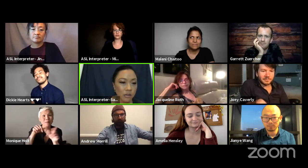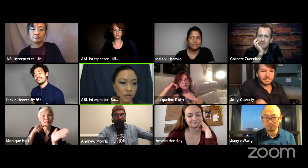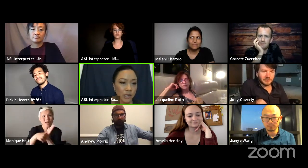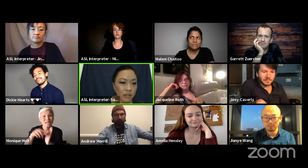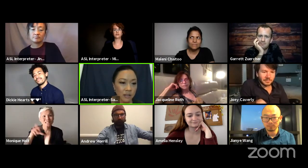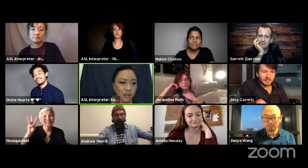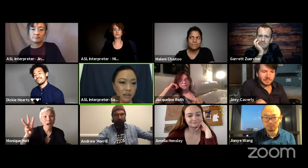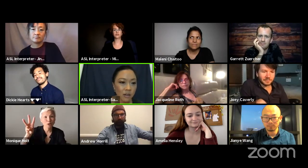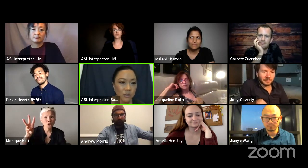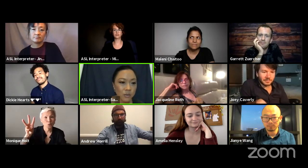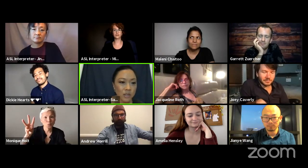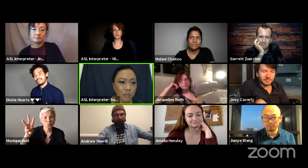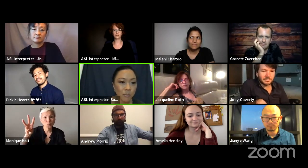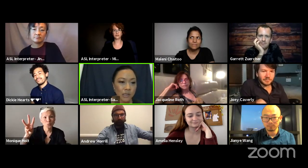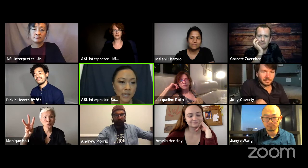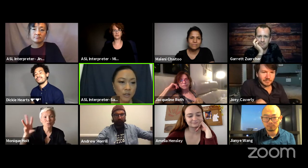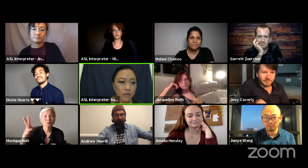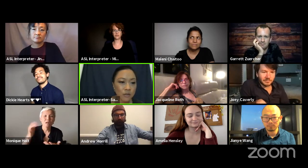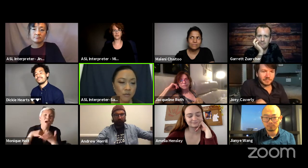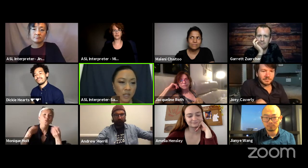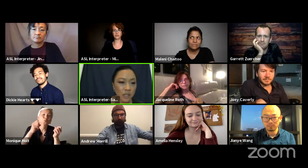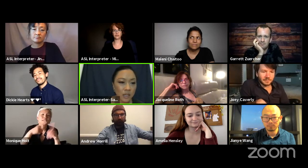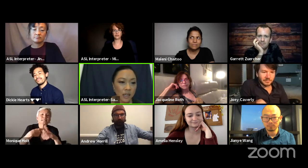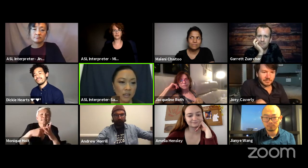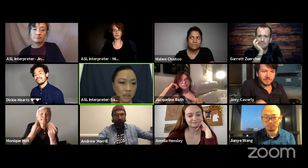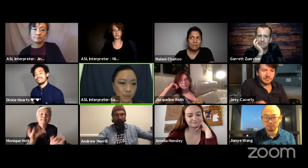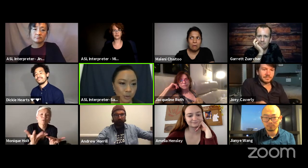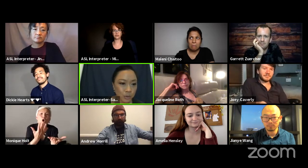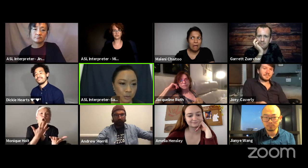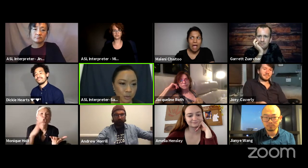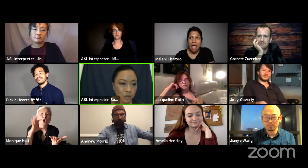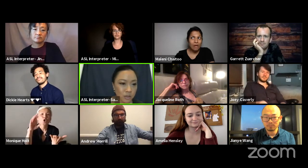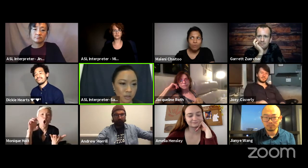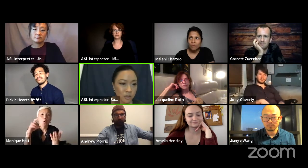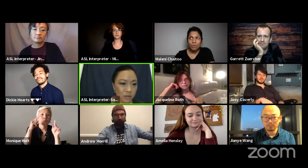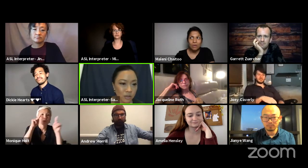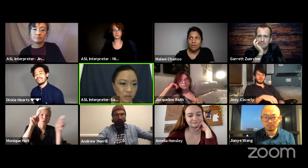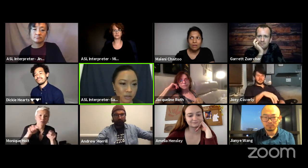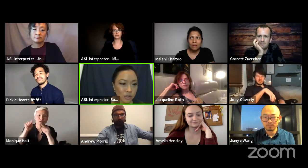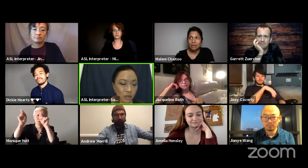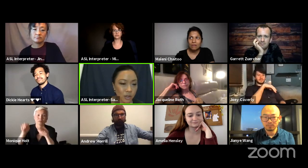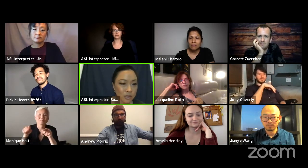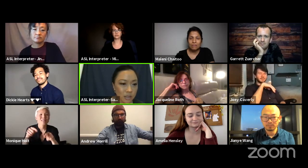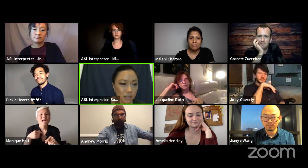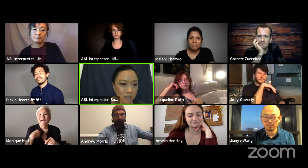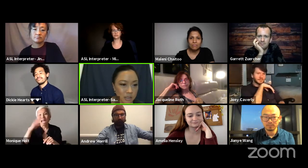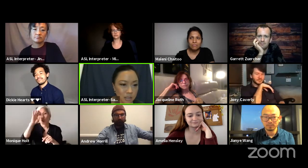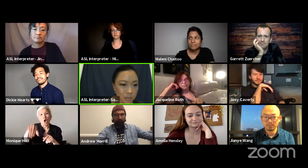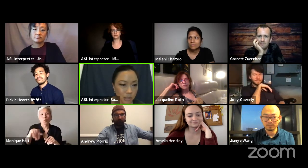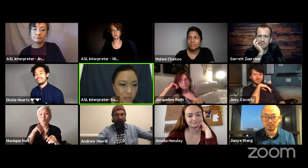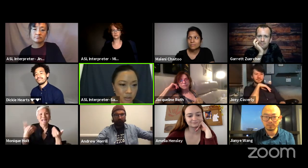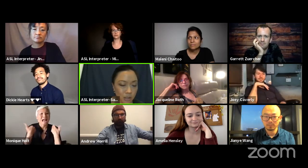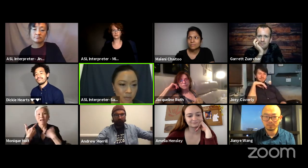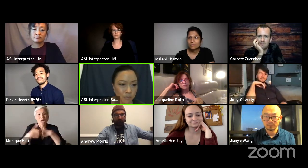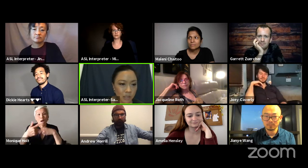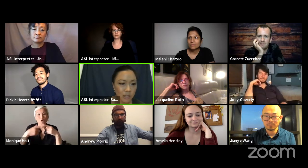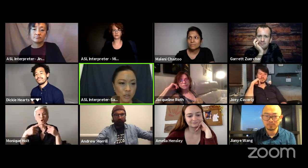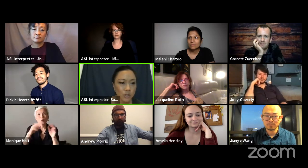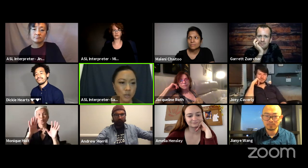2 and 3. They also resemble the letters V and W. So it's kind of similar. They just